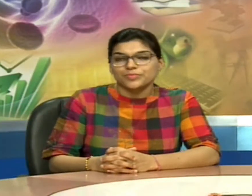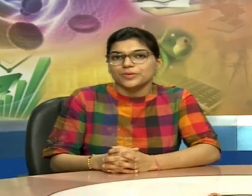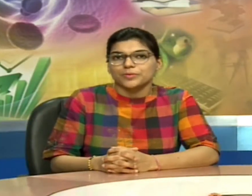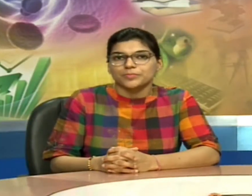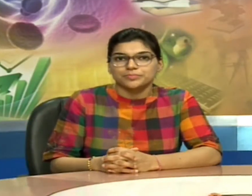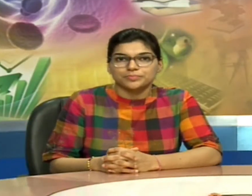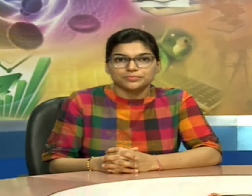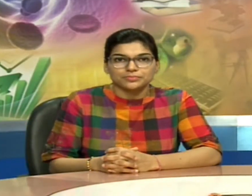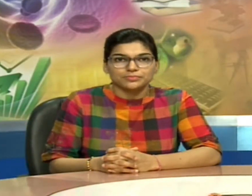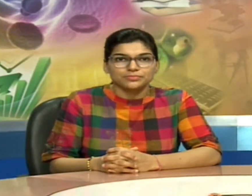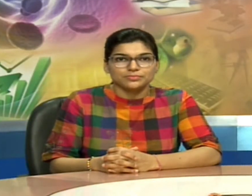which is forest.